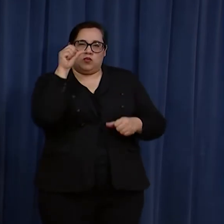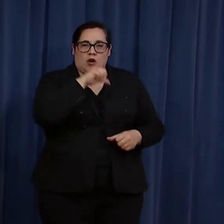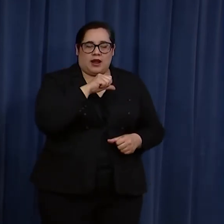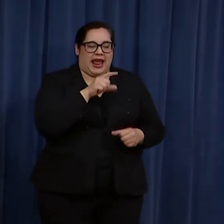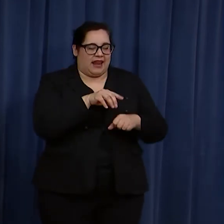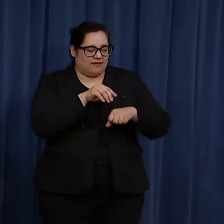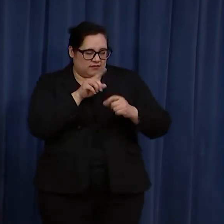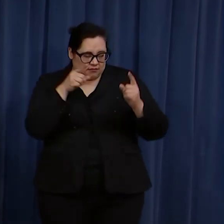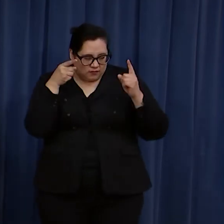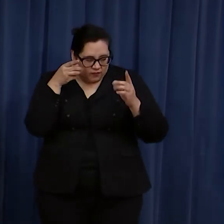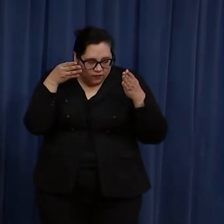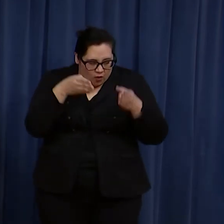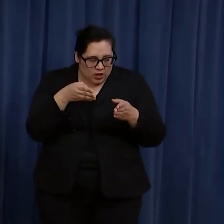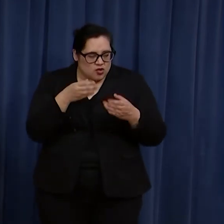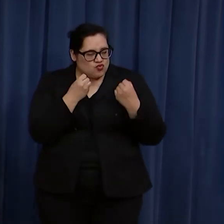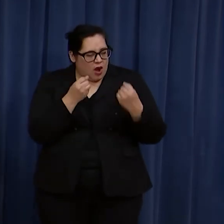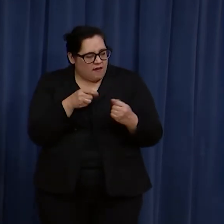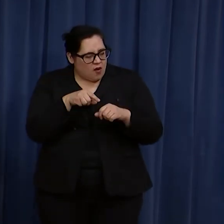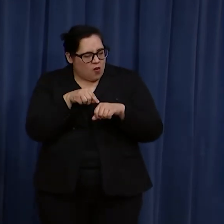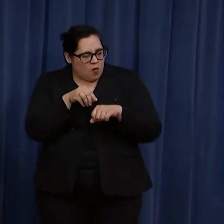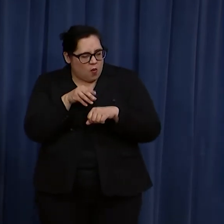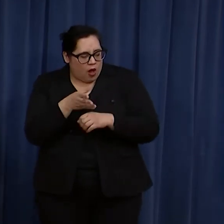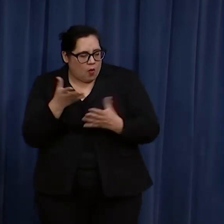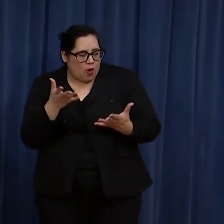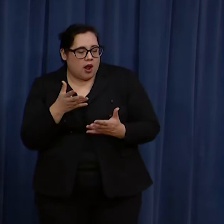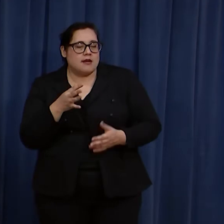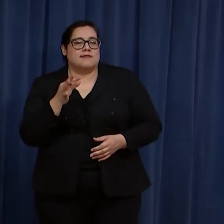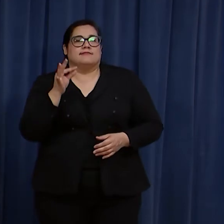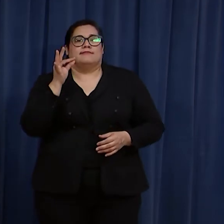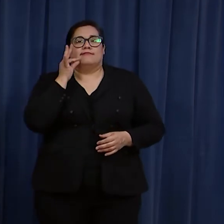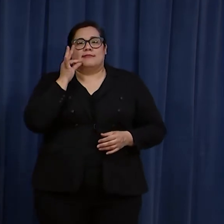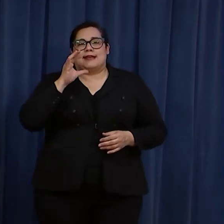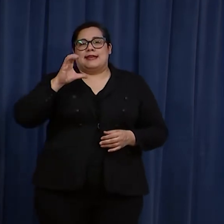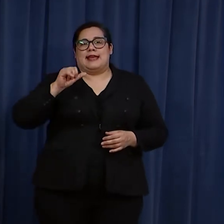of driving while impaired by the effects of cannabis,